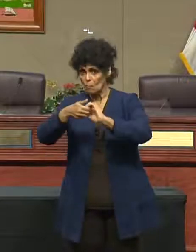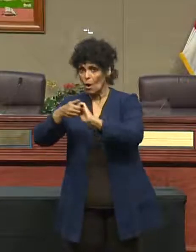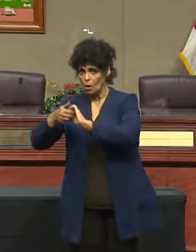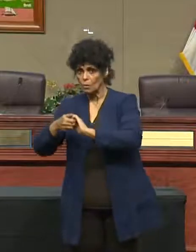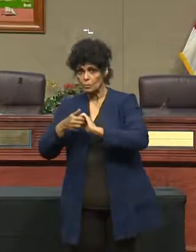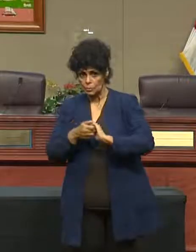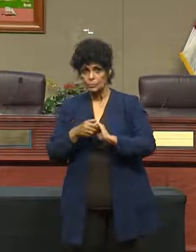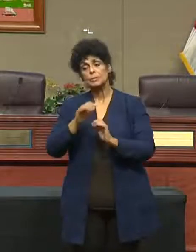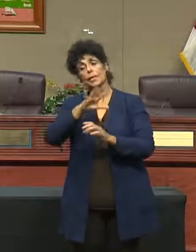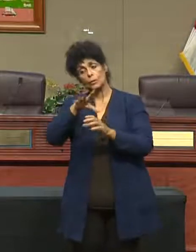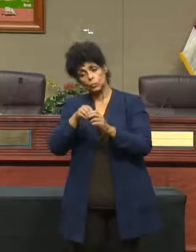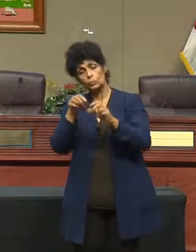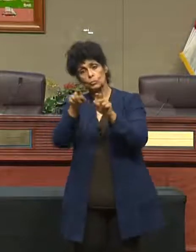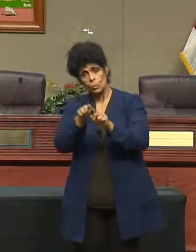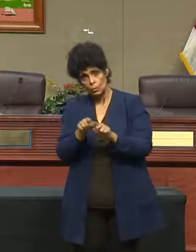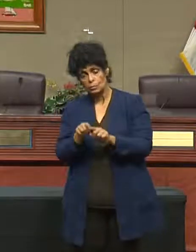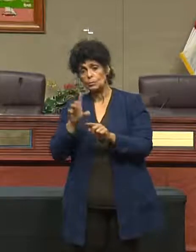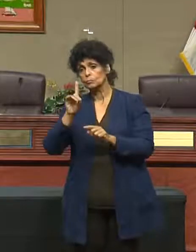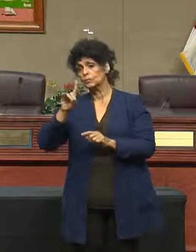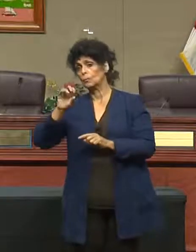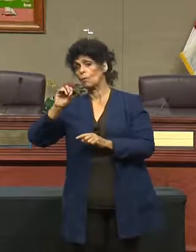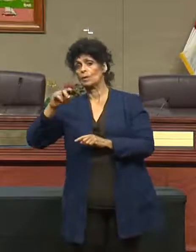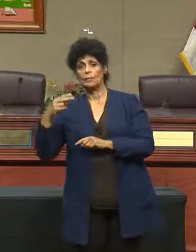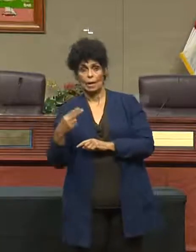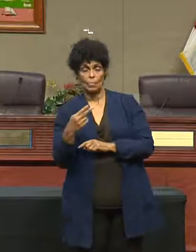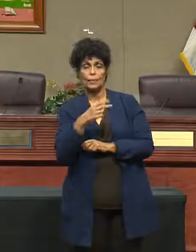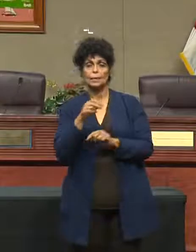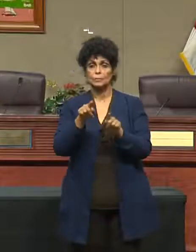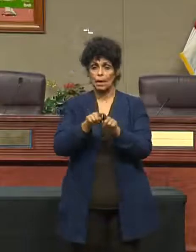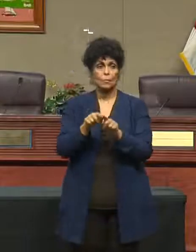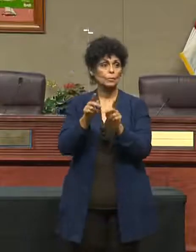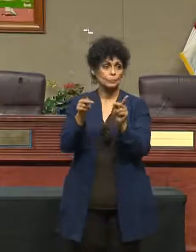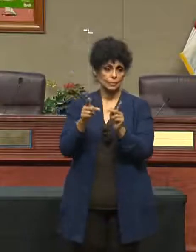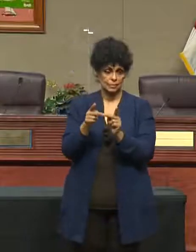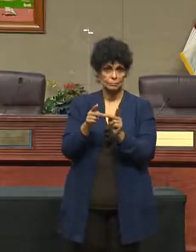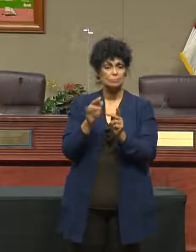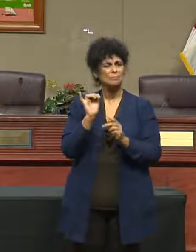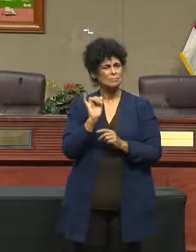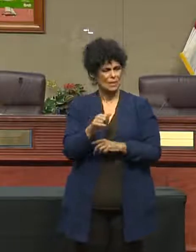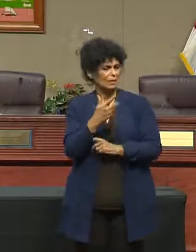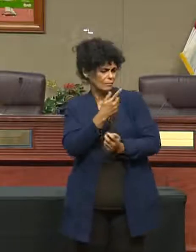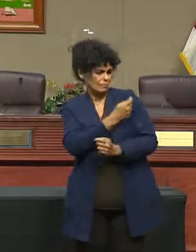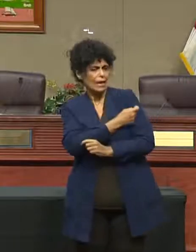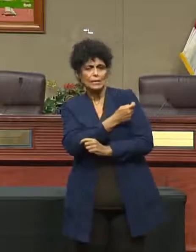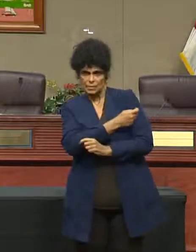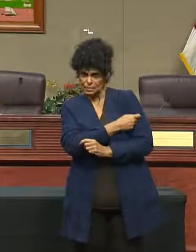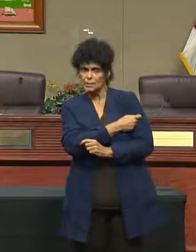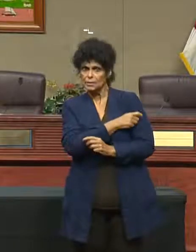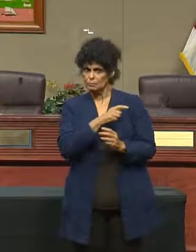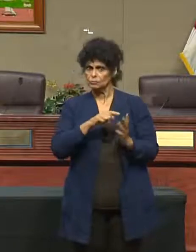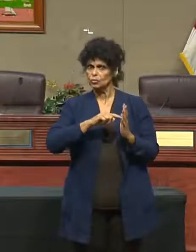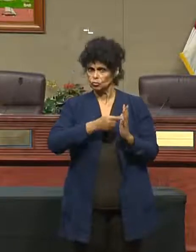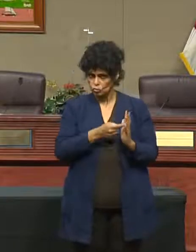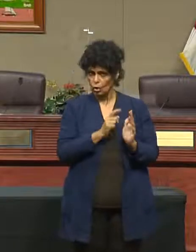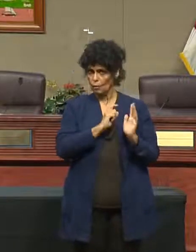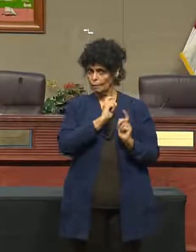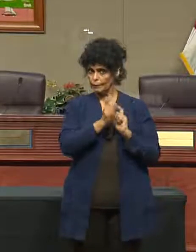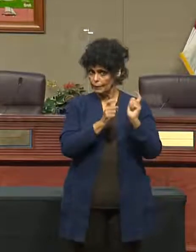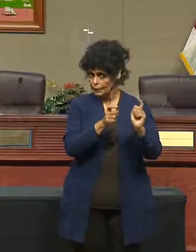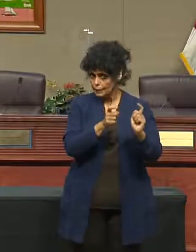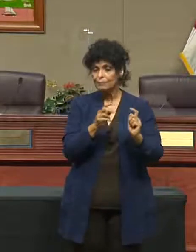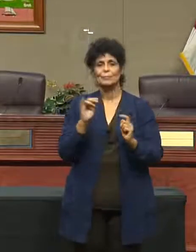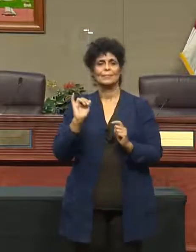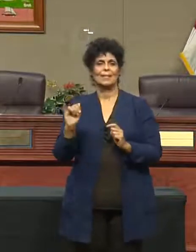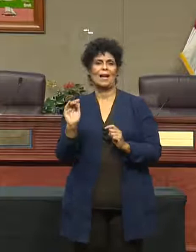Health and the state at the other sites. Since the vaccine became available, our firefighter paramedic